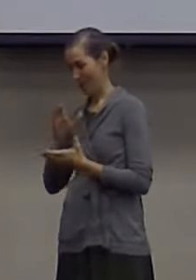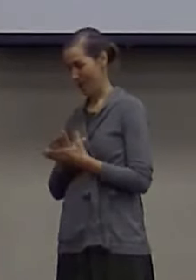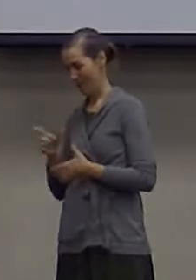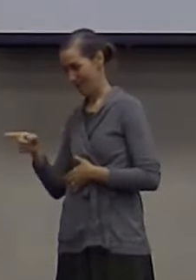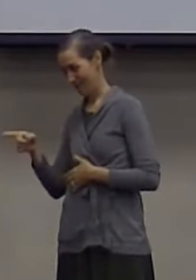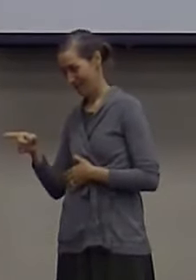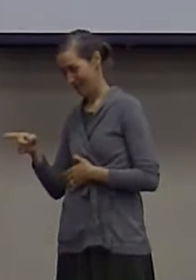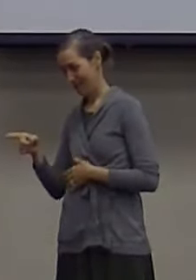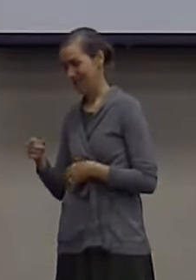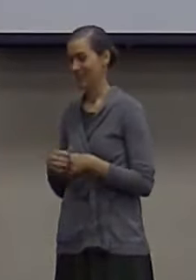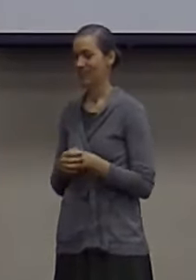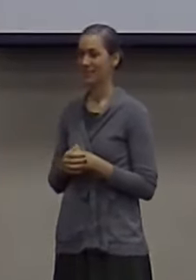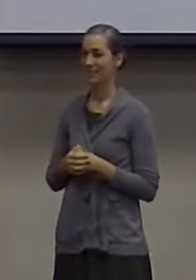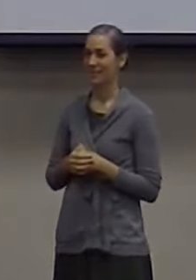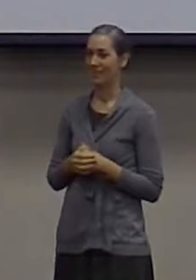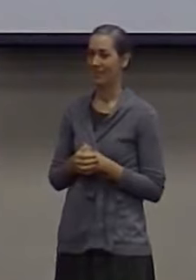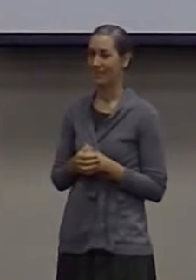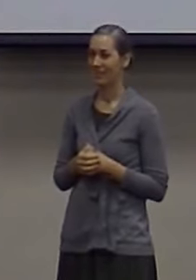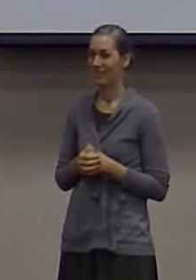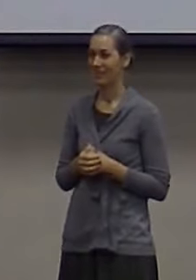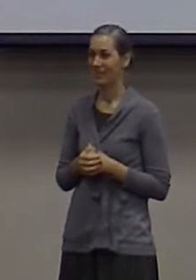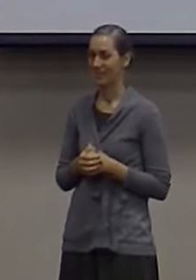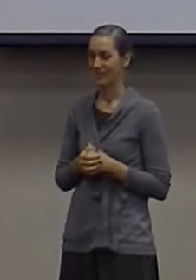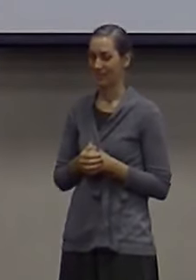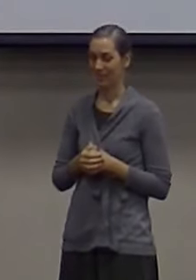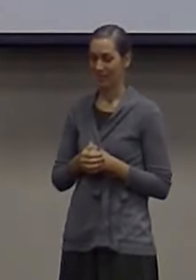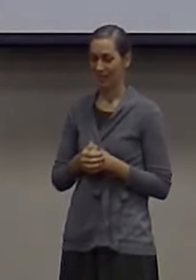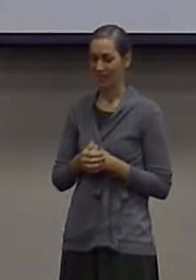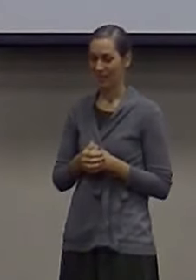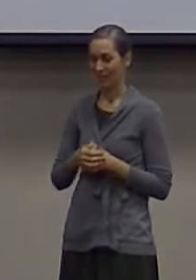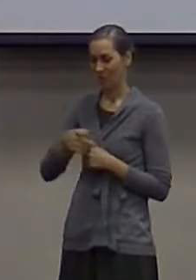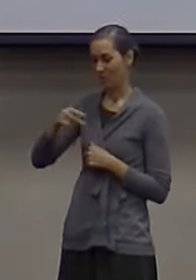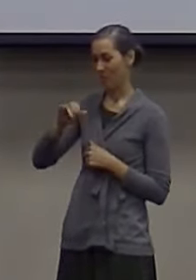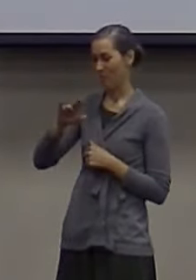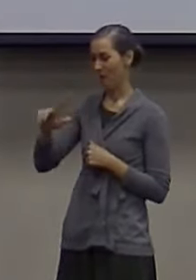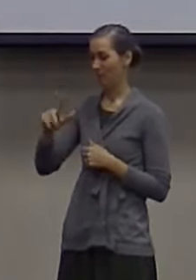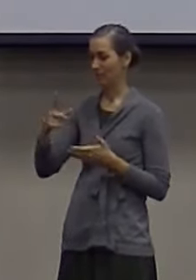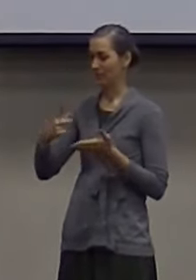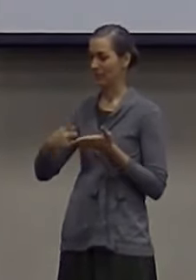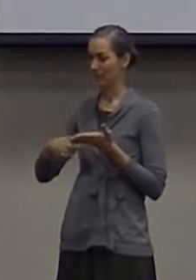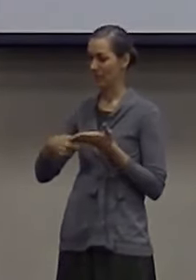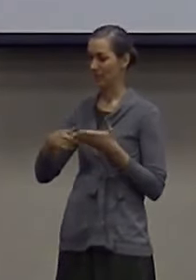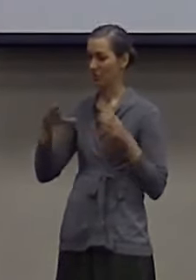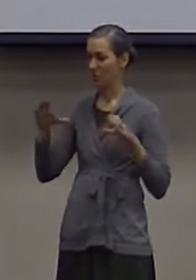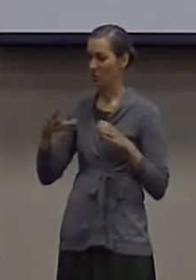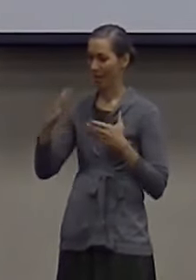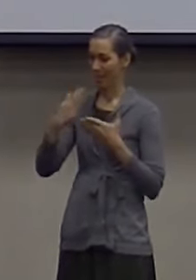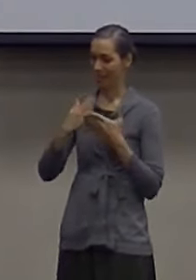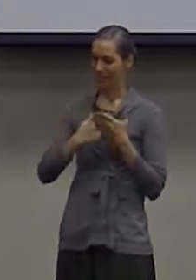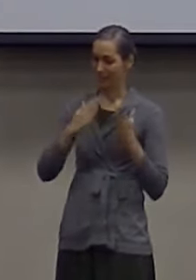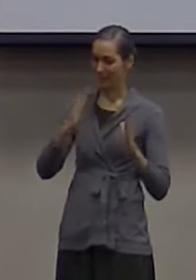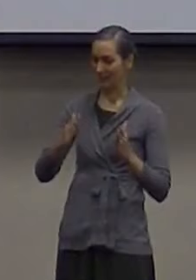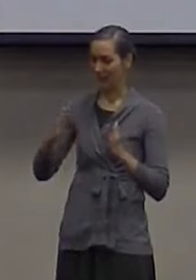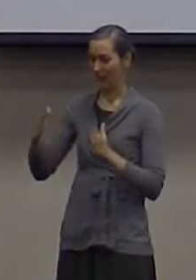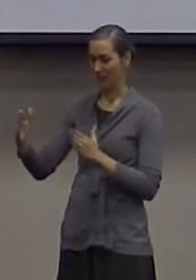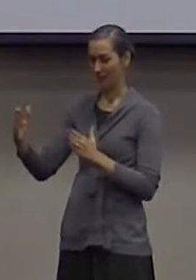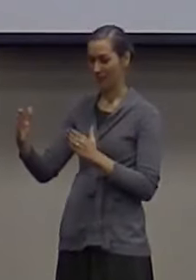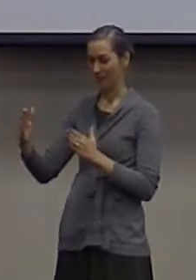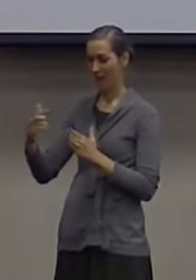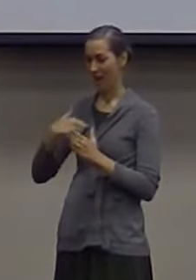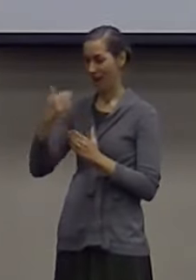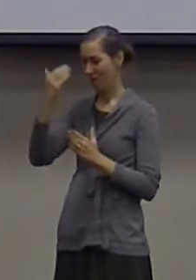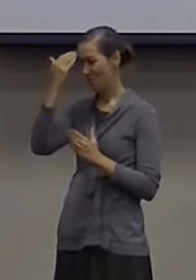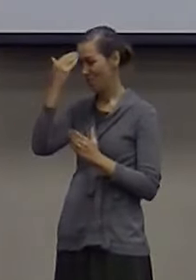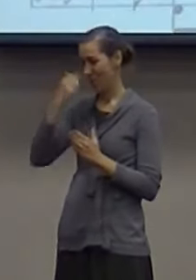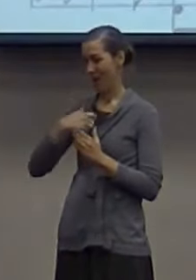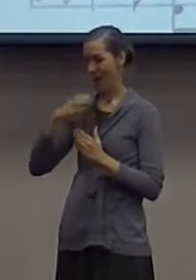and when Paul was talking about doing this series and would you pick a song, I knew I had to do this song, and